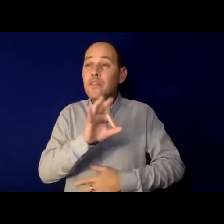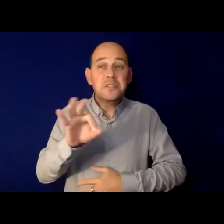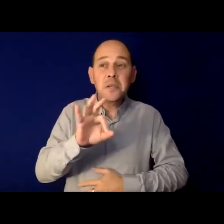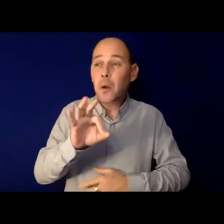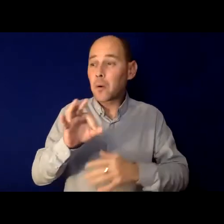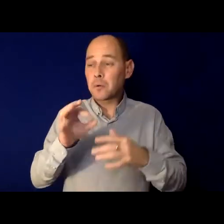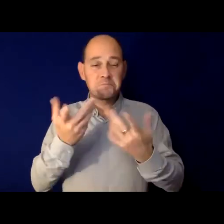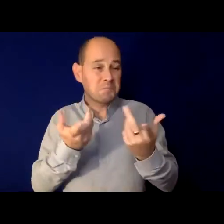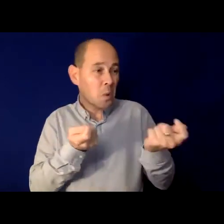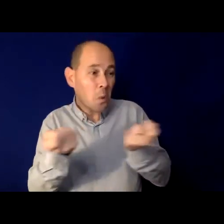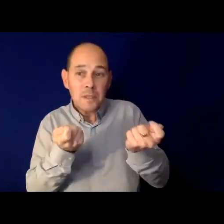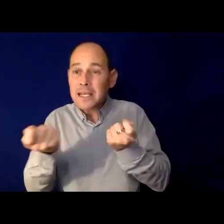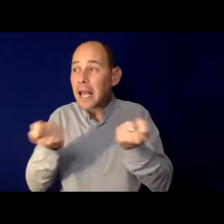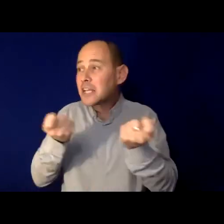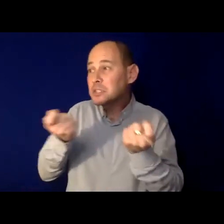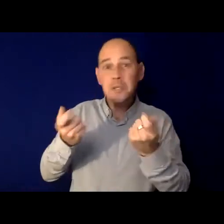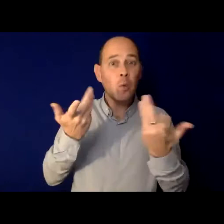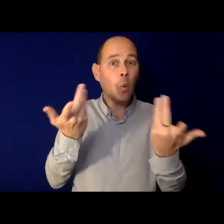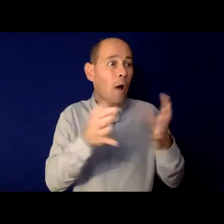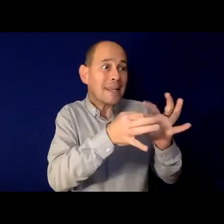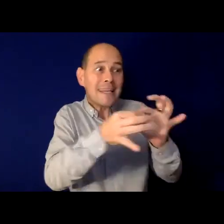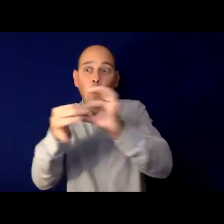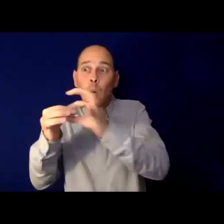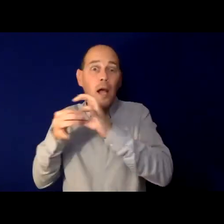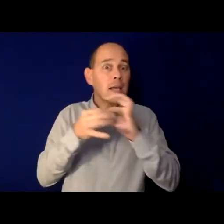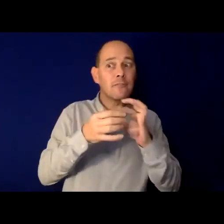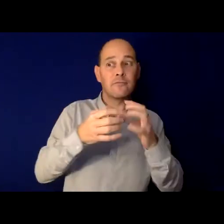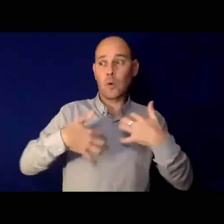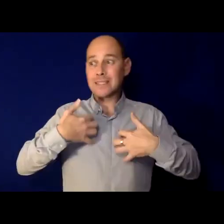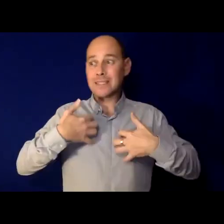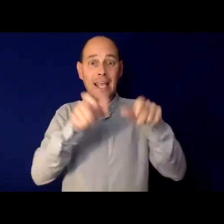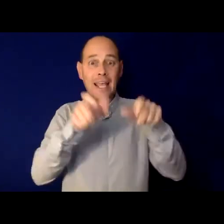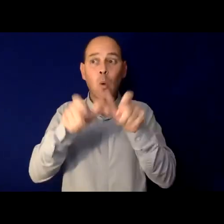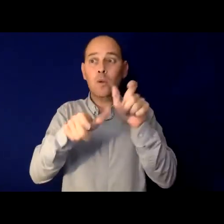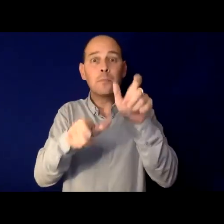coordination and networking among stakeholder working on Ethiopia.